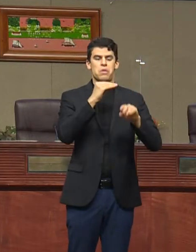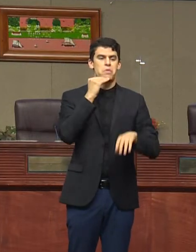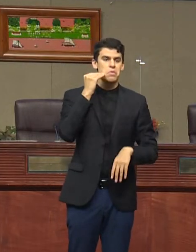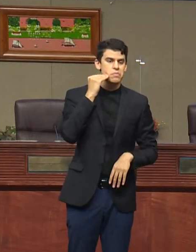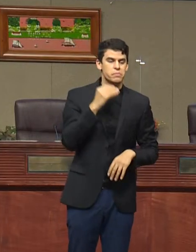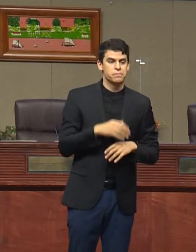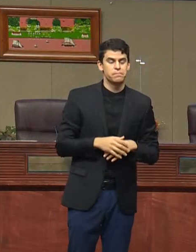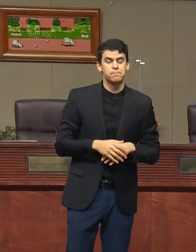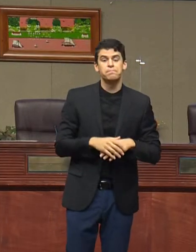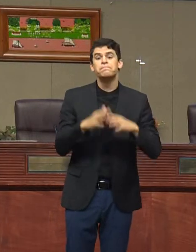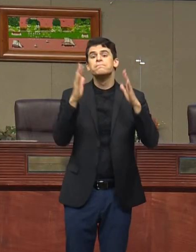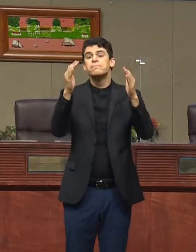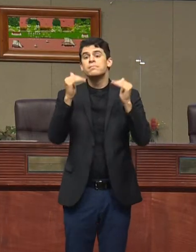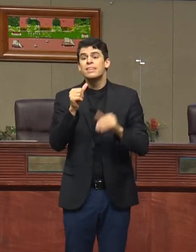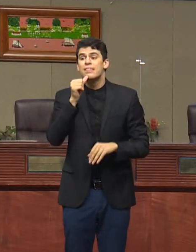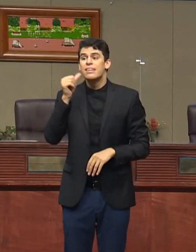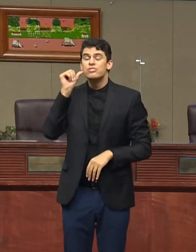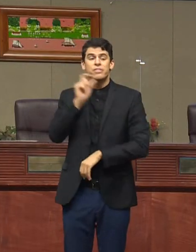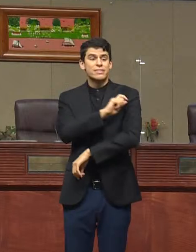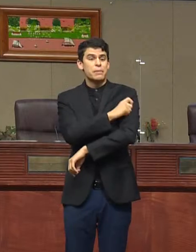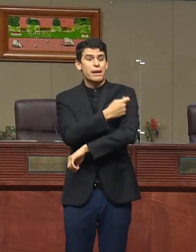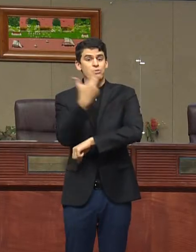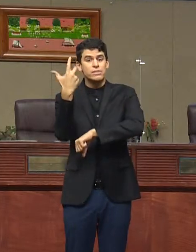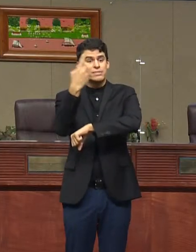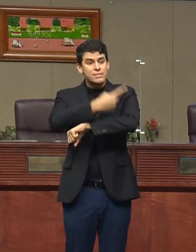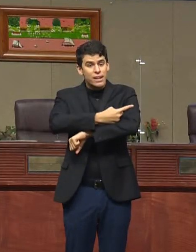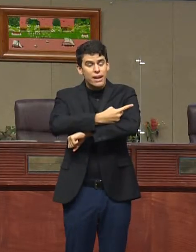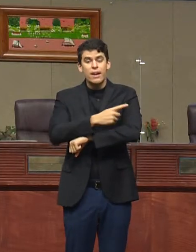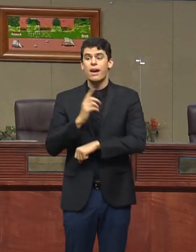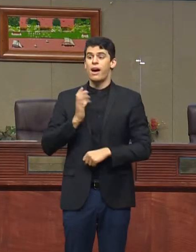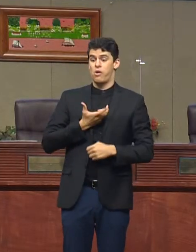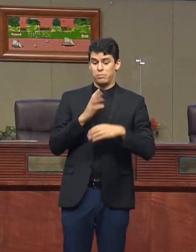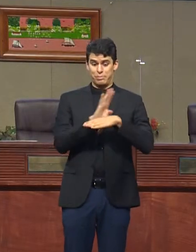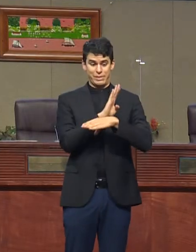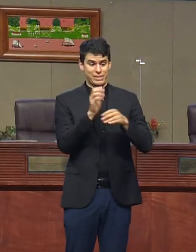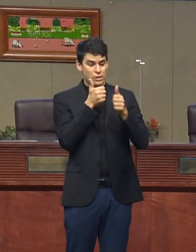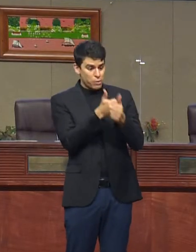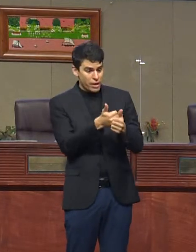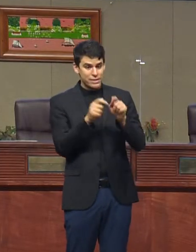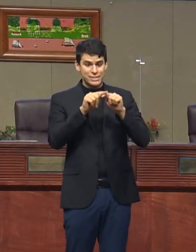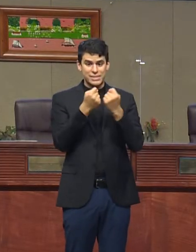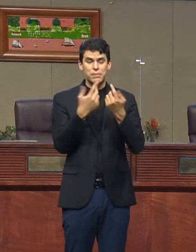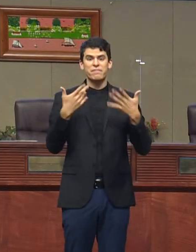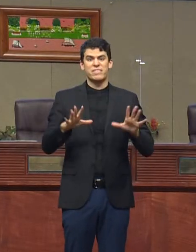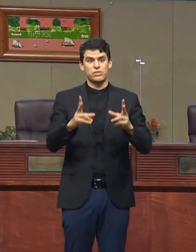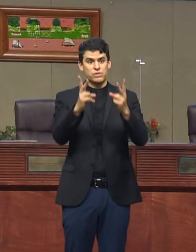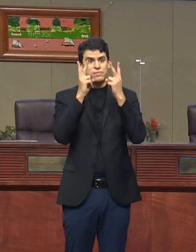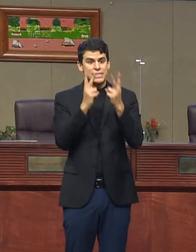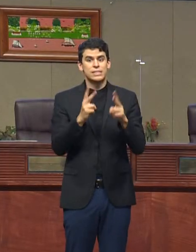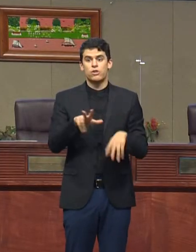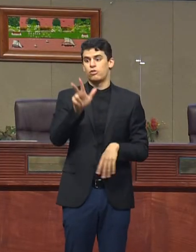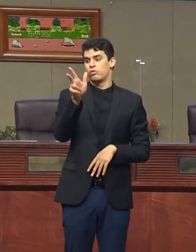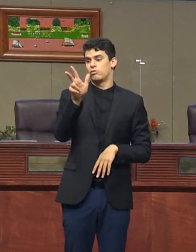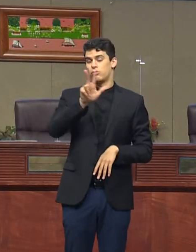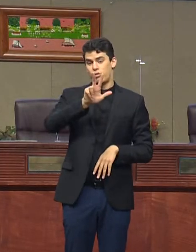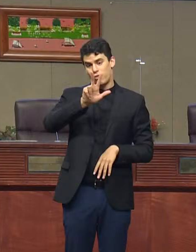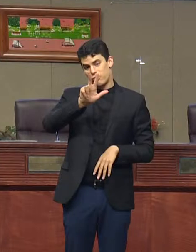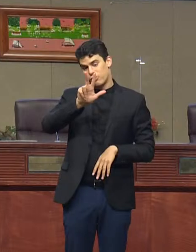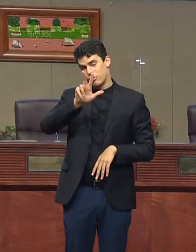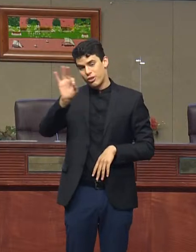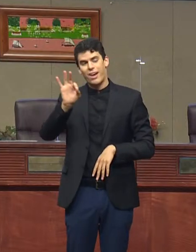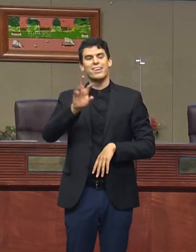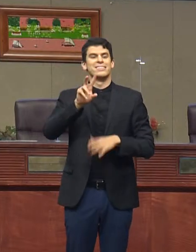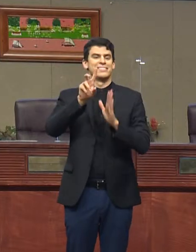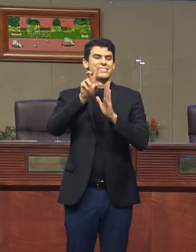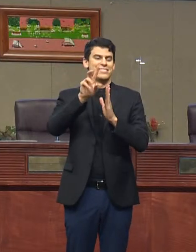Yesterday, on St. Patrick's Day, our business compliance strike teams visited 39 downtown Orlando businesses.